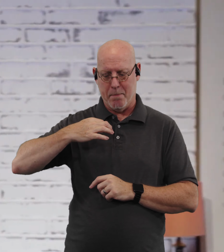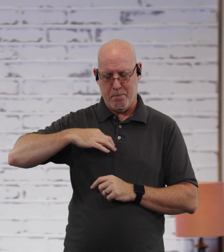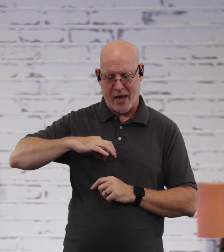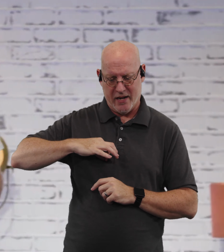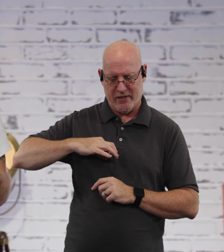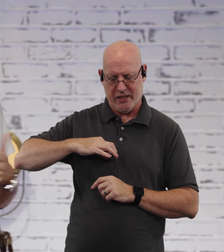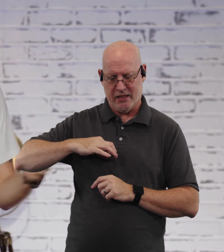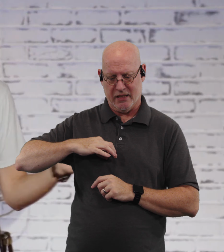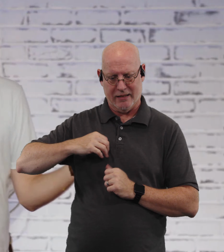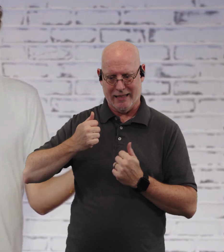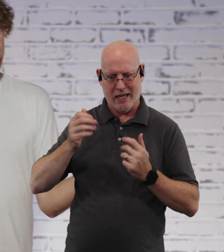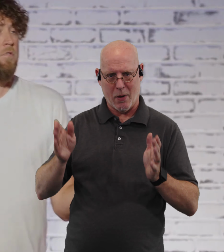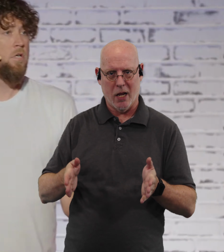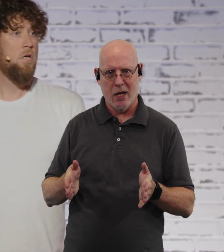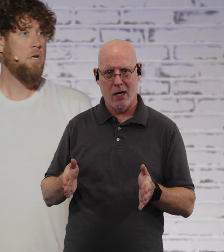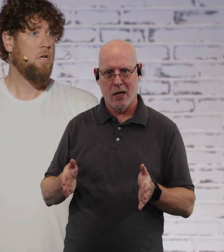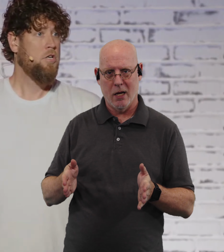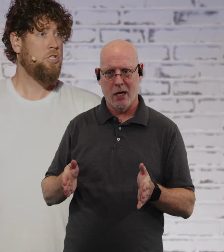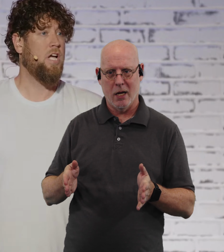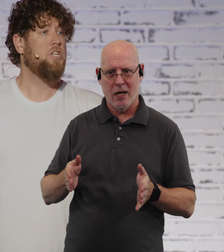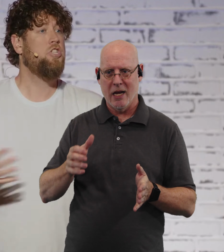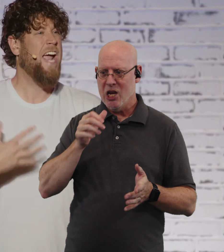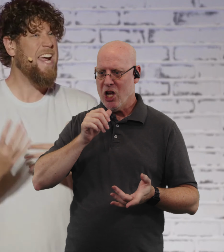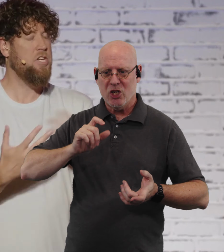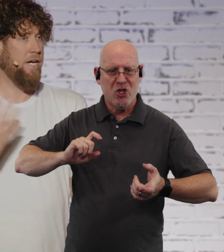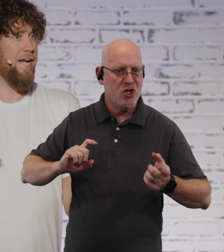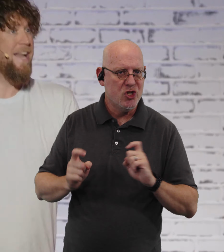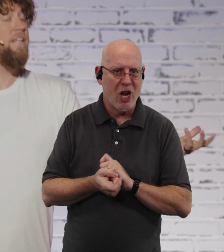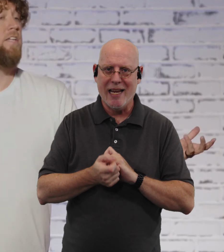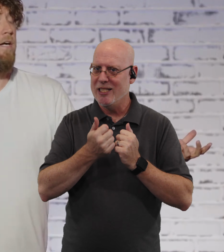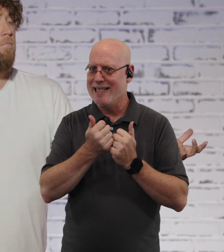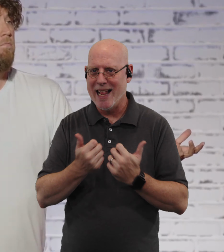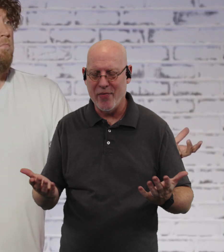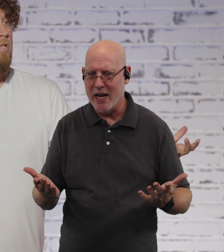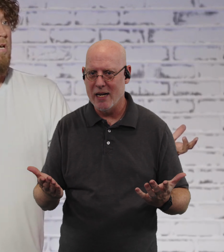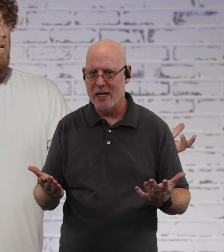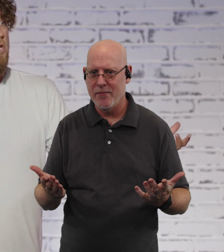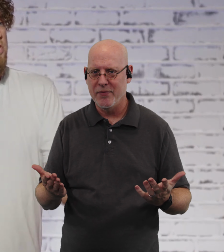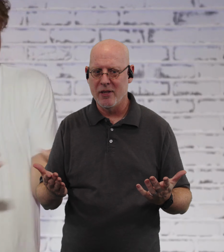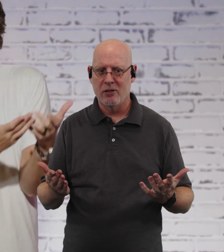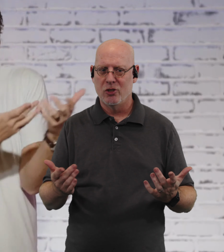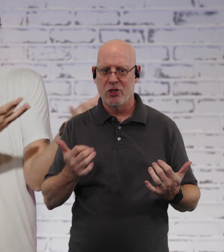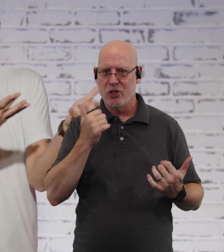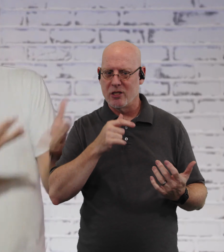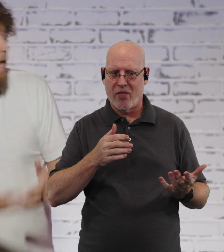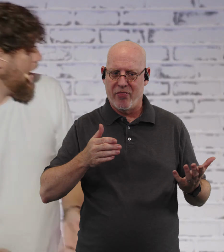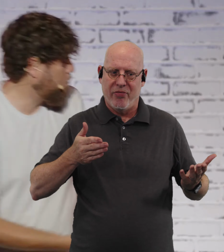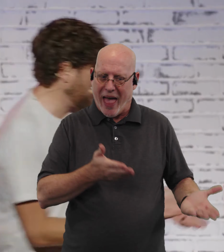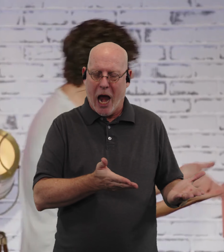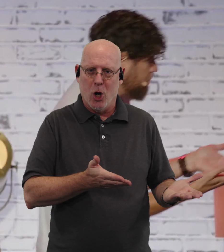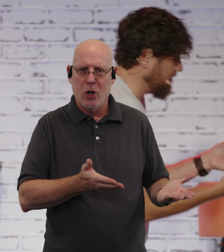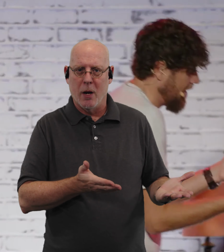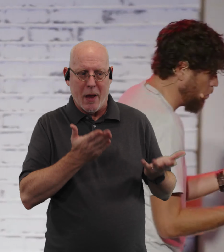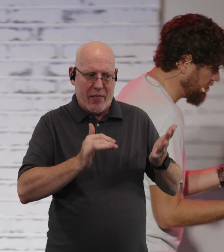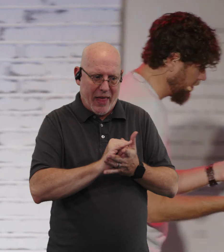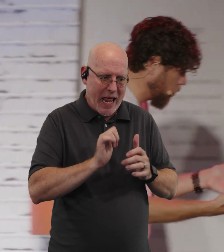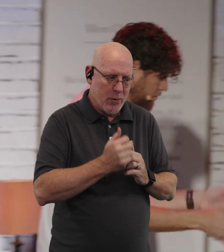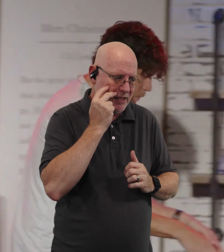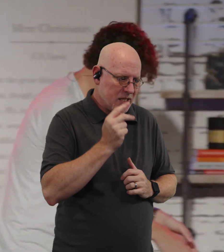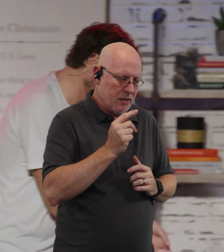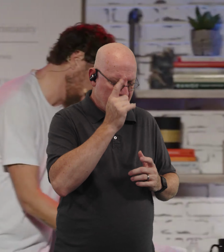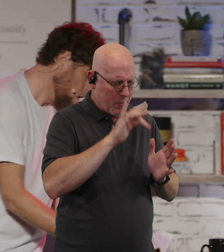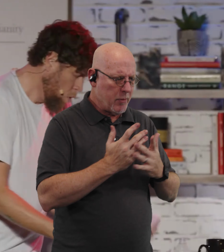benefiting anyone. She's not changing anything. She's just there. And perhaps that's how we